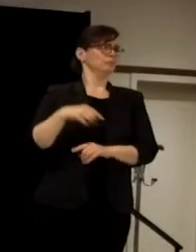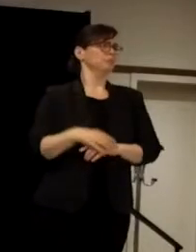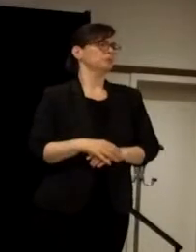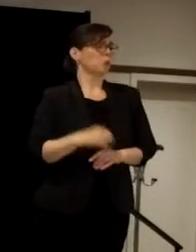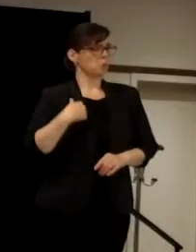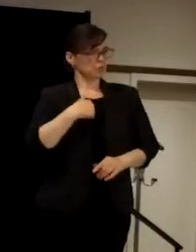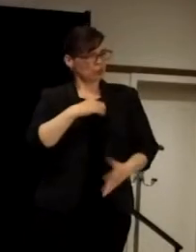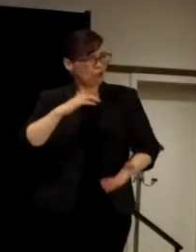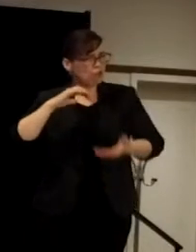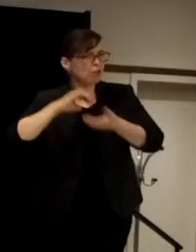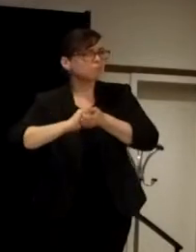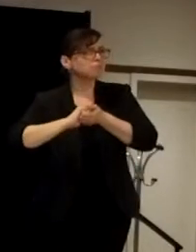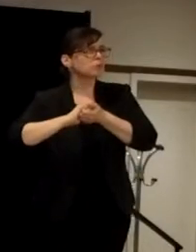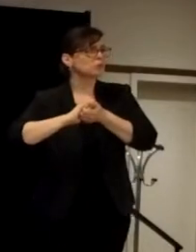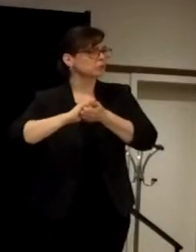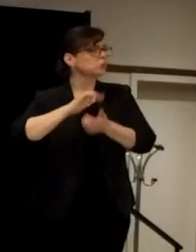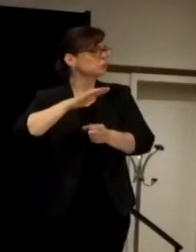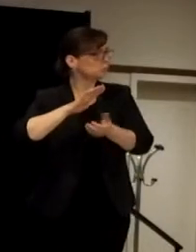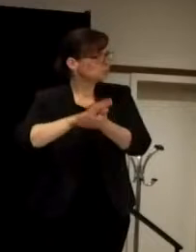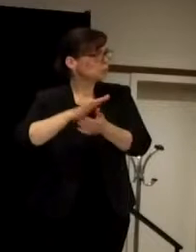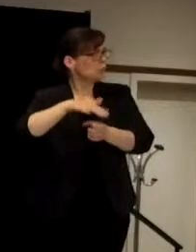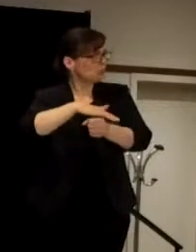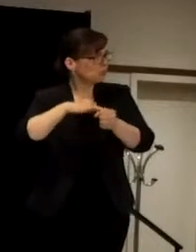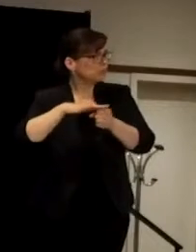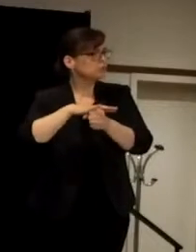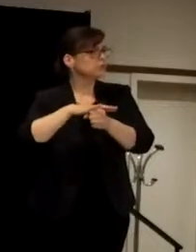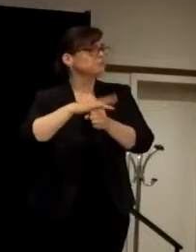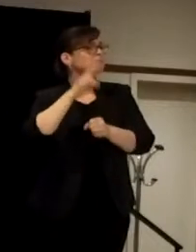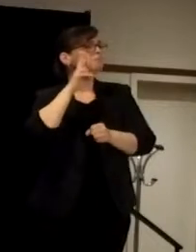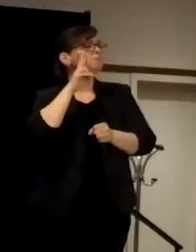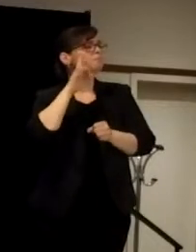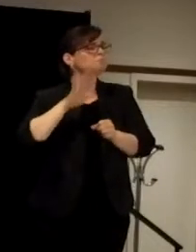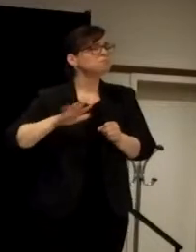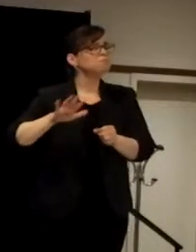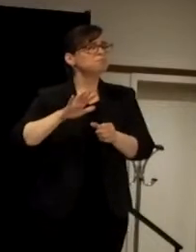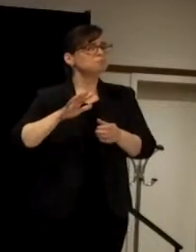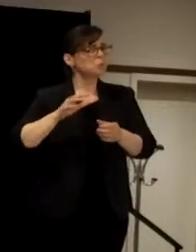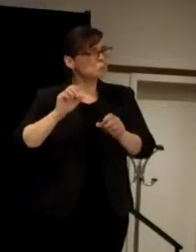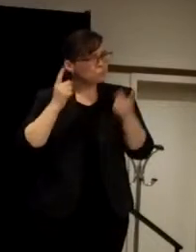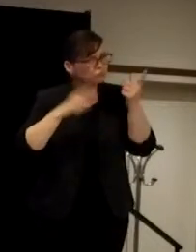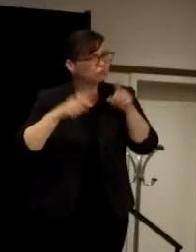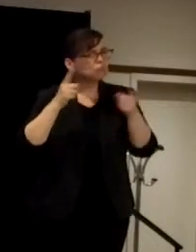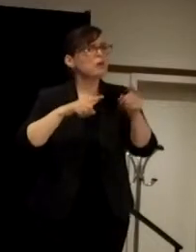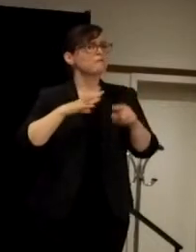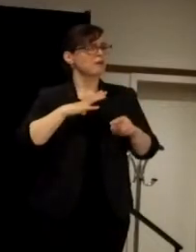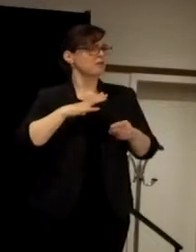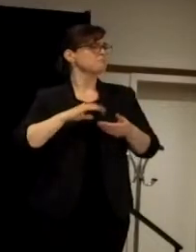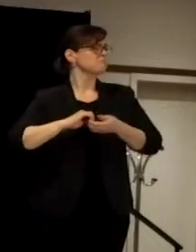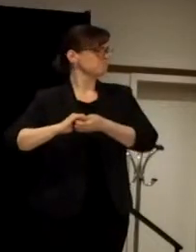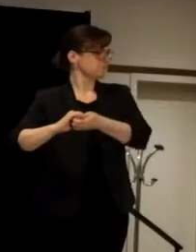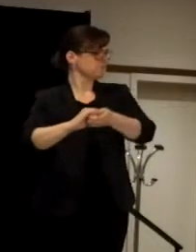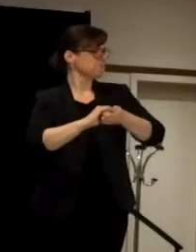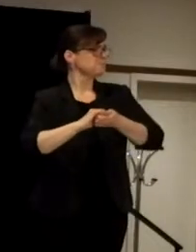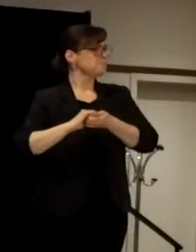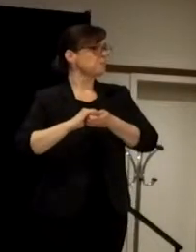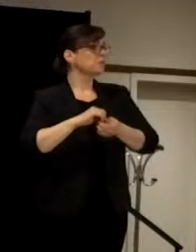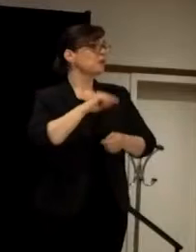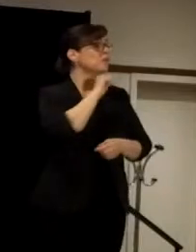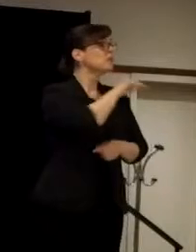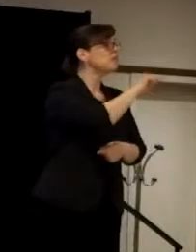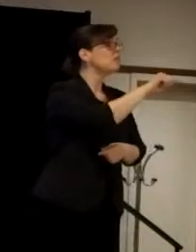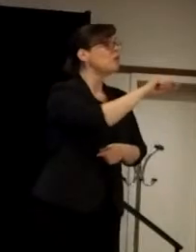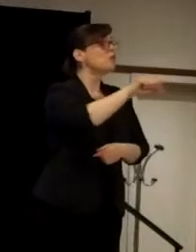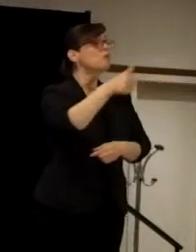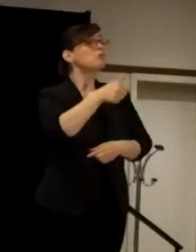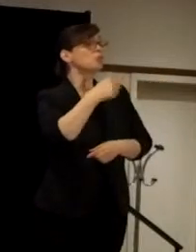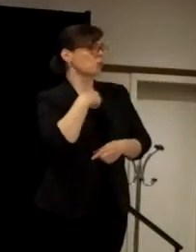as well. You will see schools probably work together, where you'll see 3 or 4 smaller schools in the same area potentially have a clinic